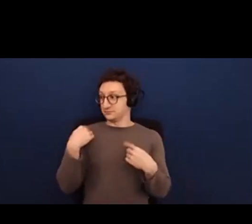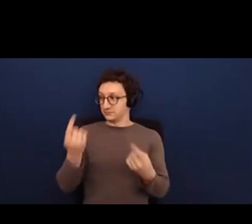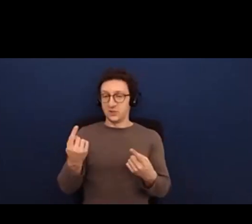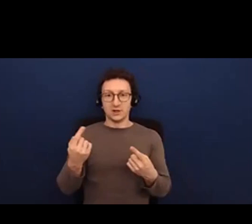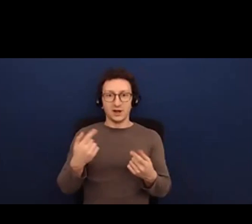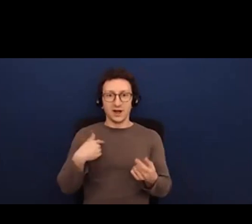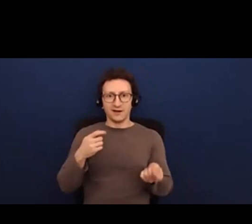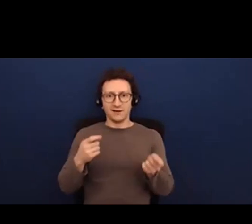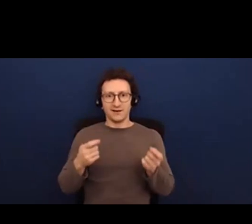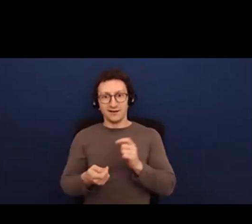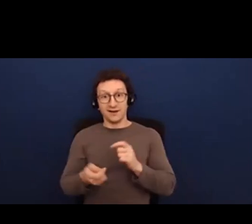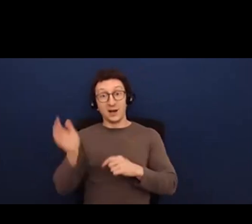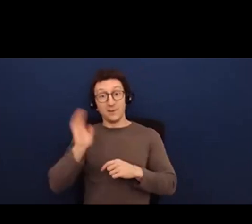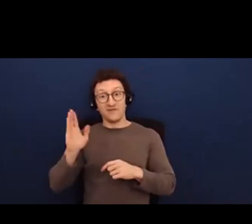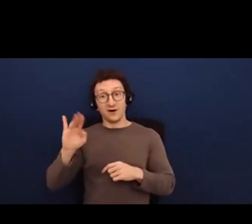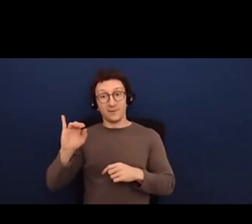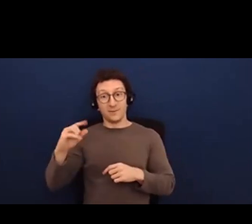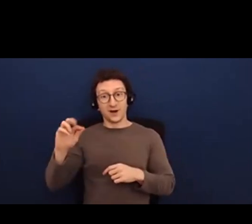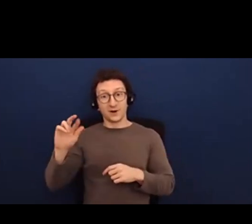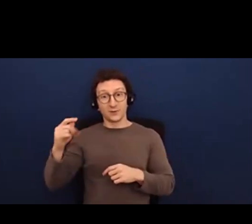from the biographical to the philosophical